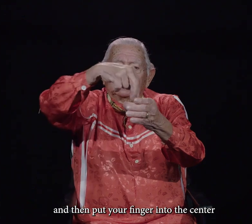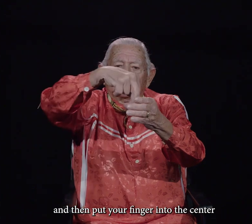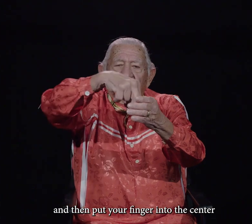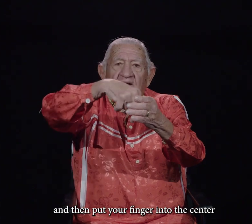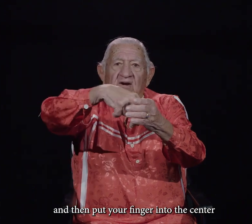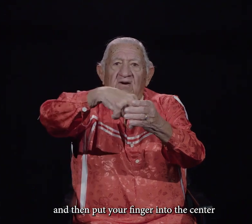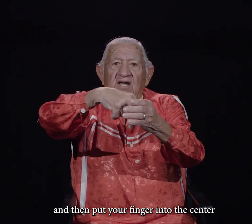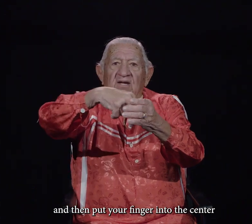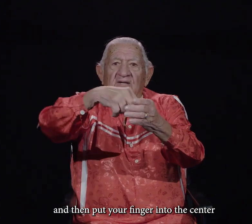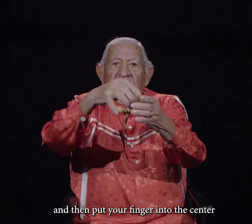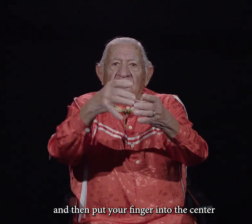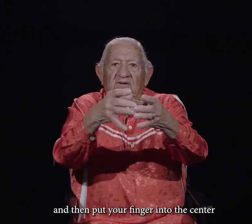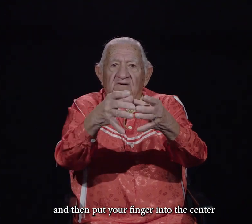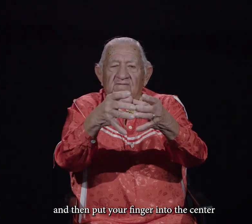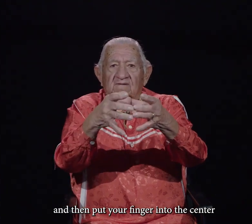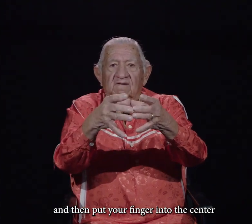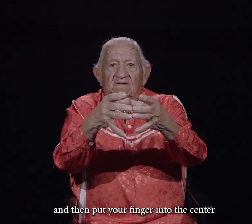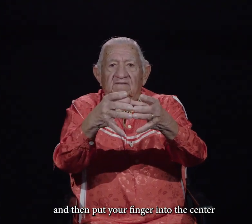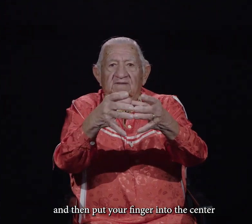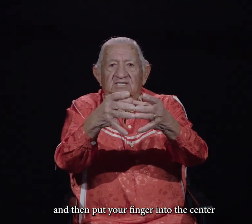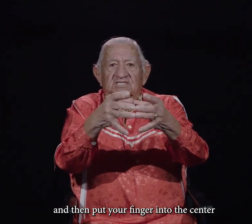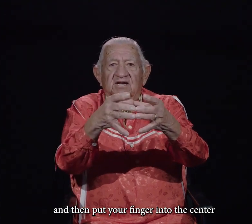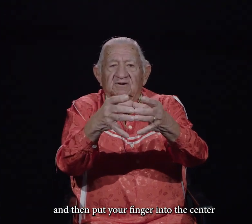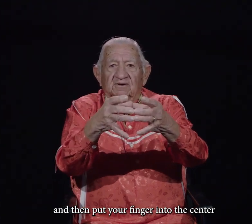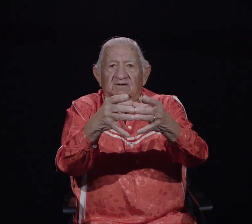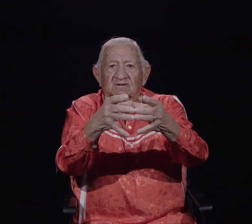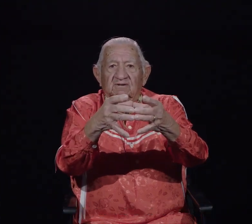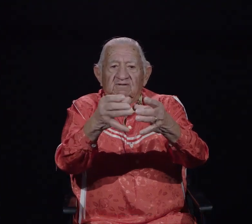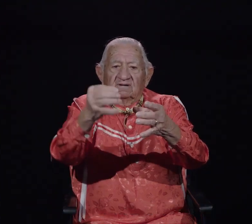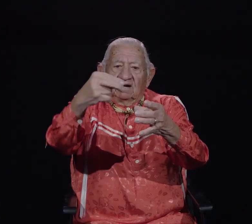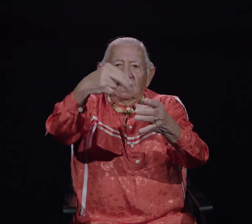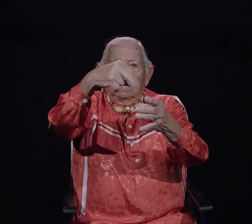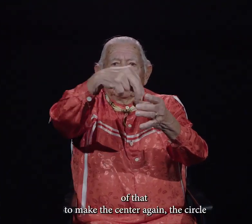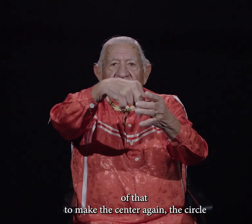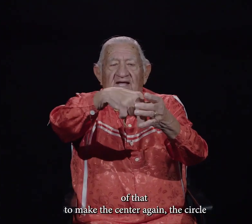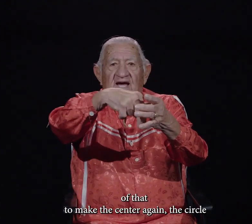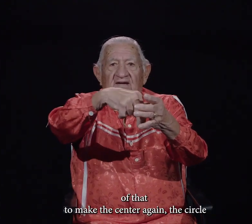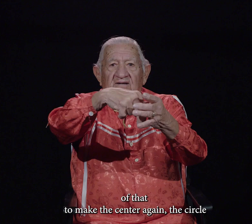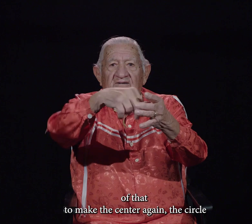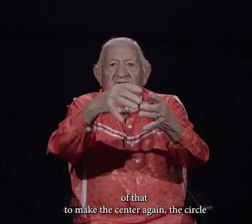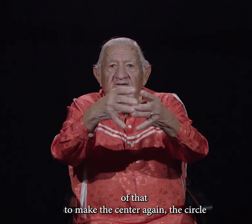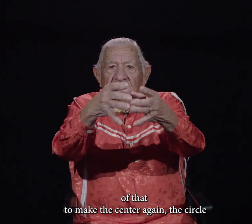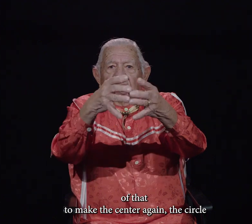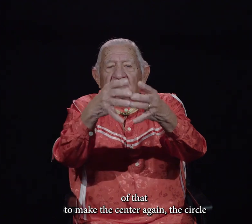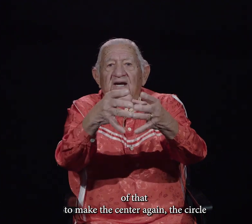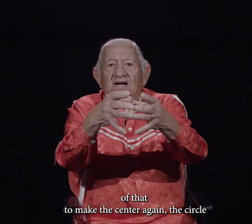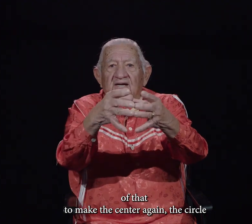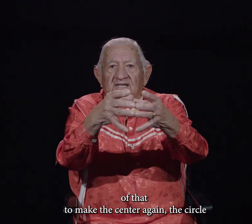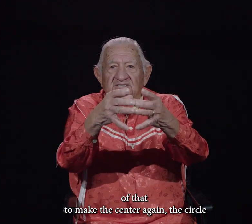your finger into the center of that to make the